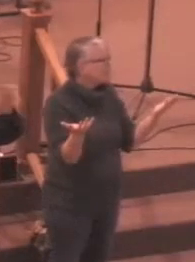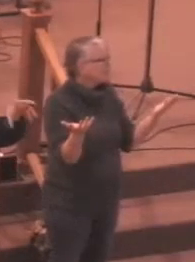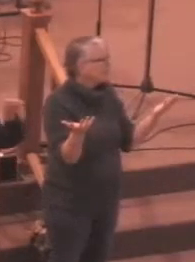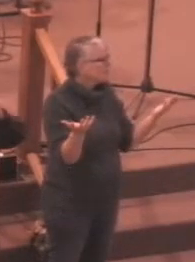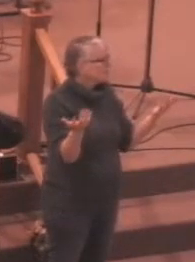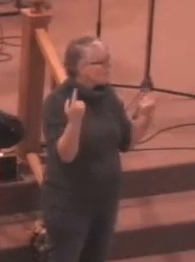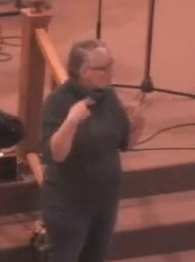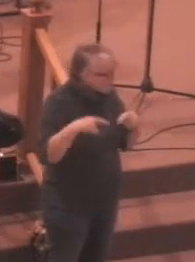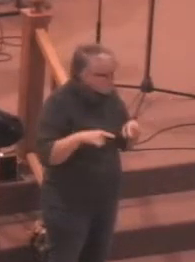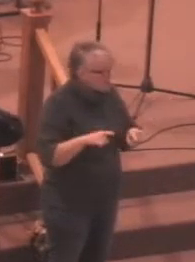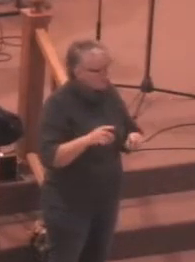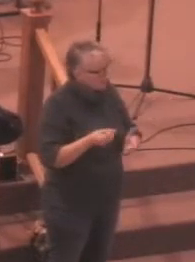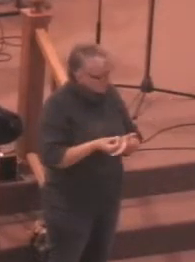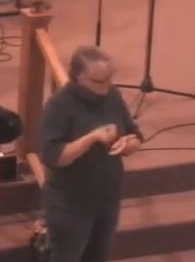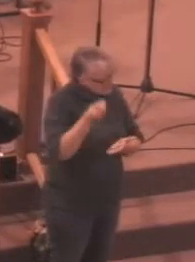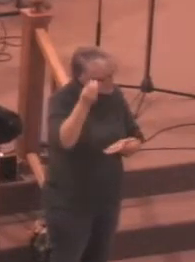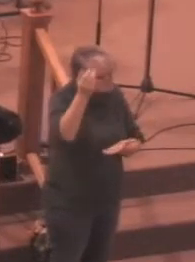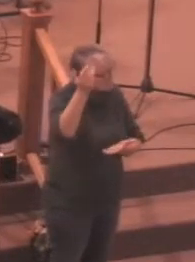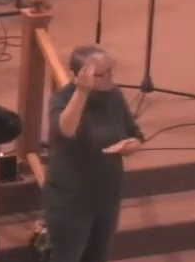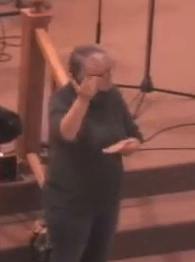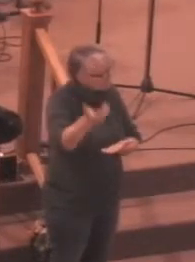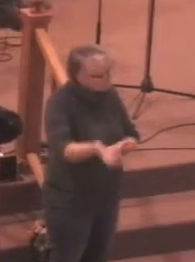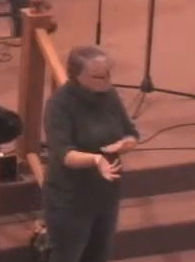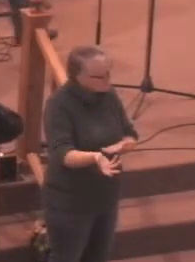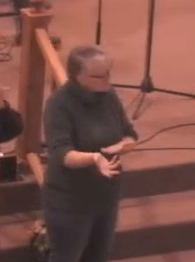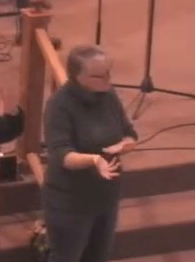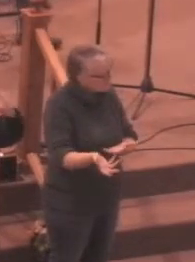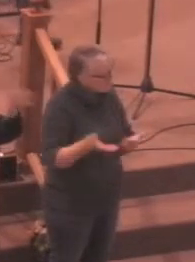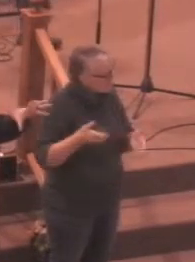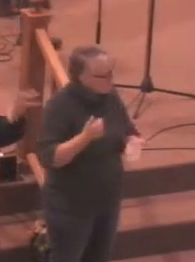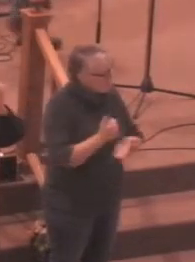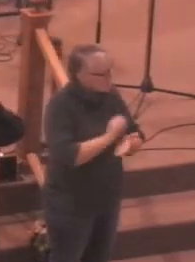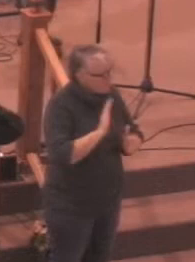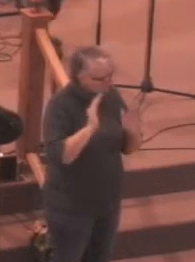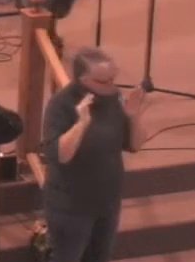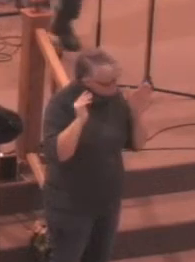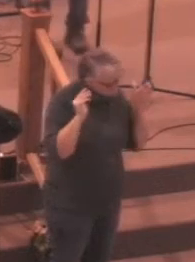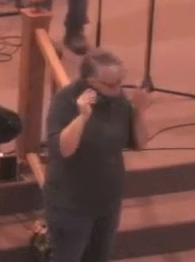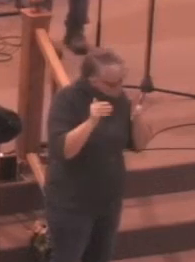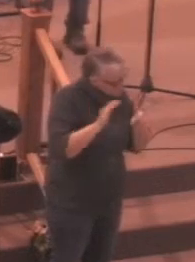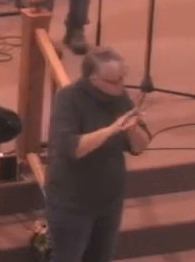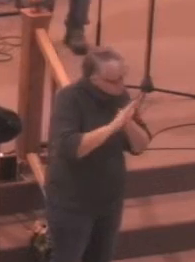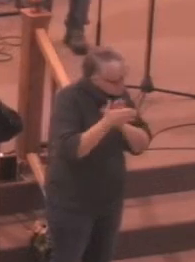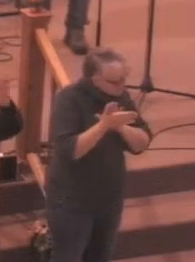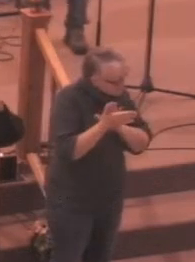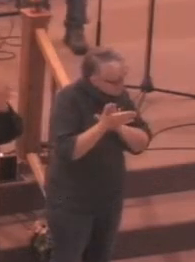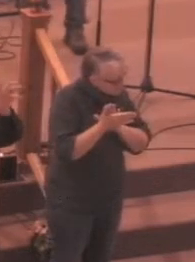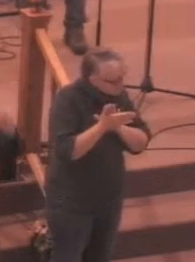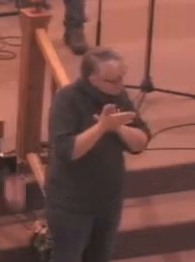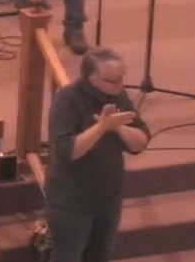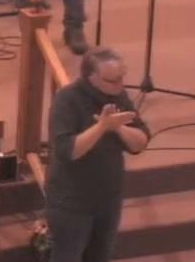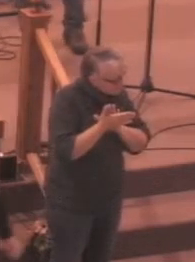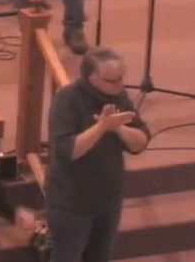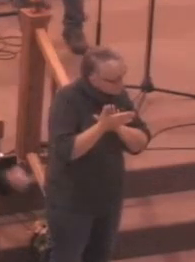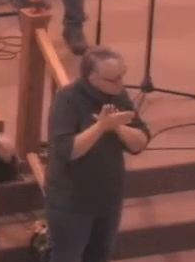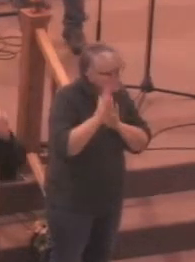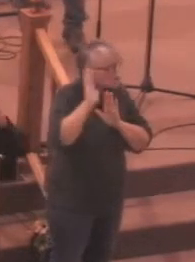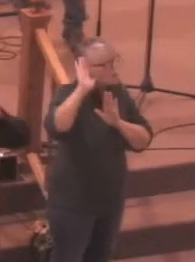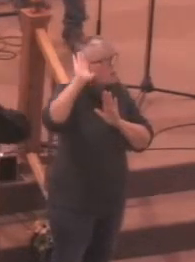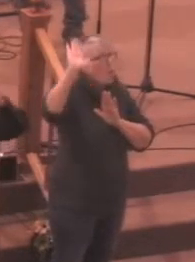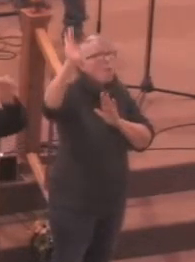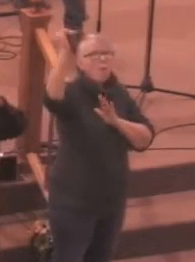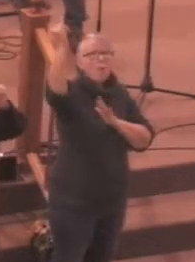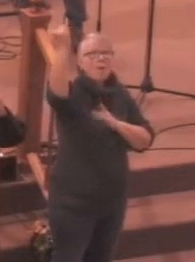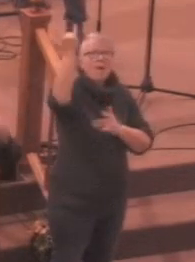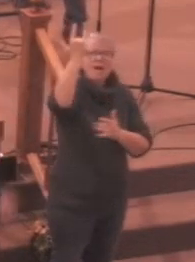as we give this evening, Lord, may our focus be on your love,